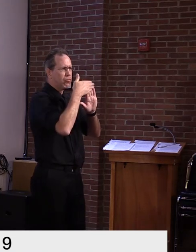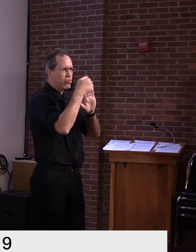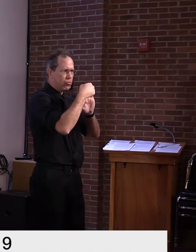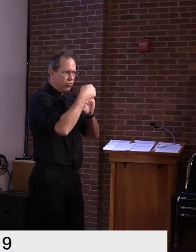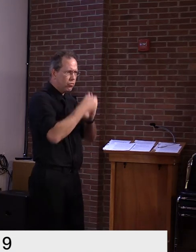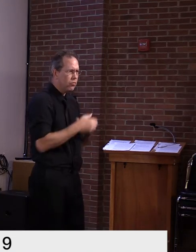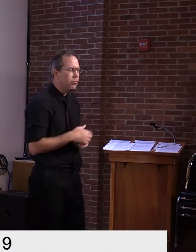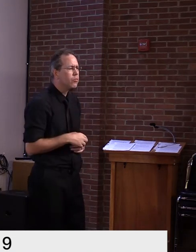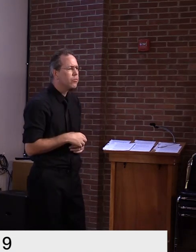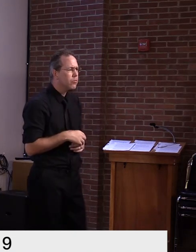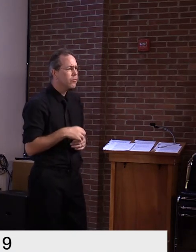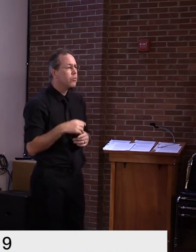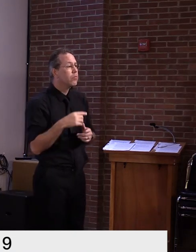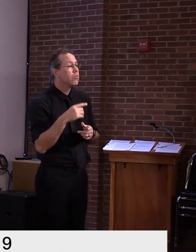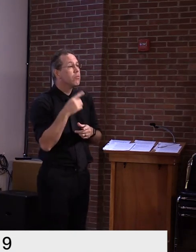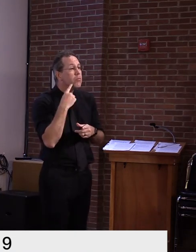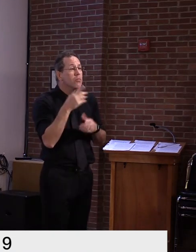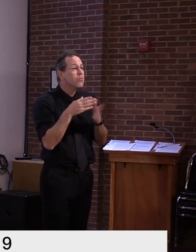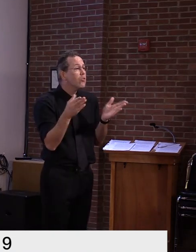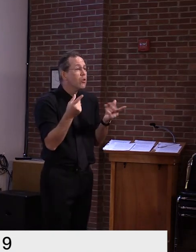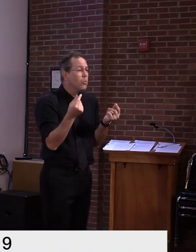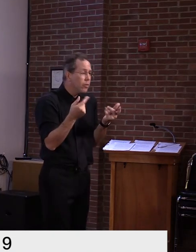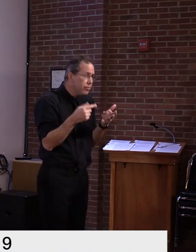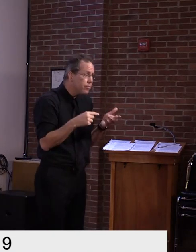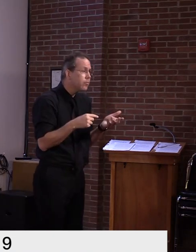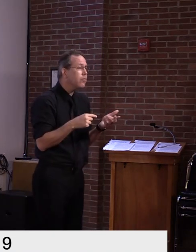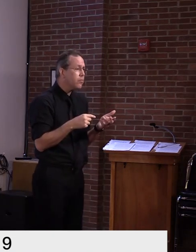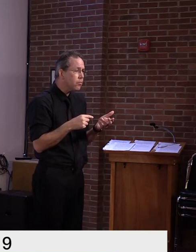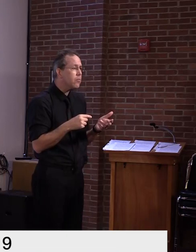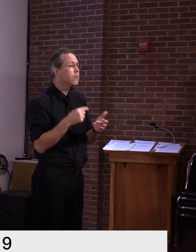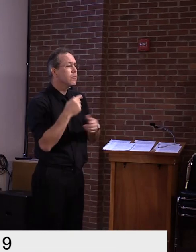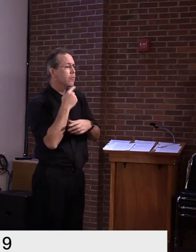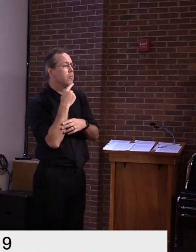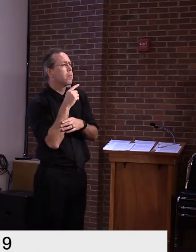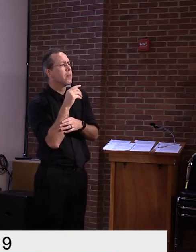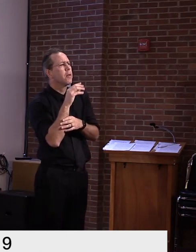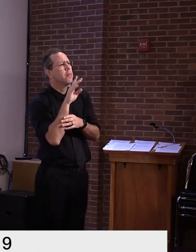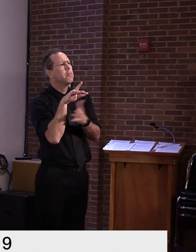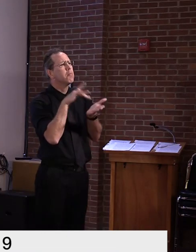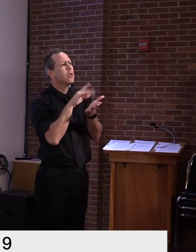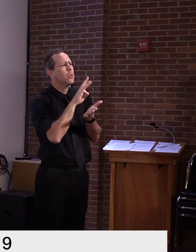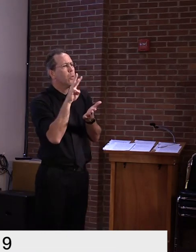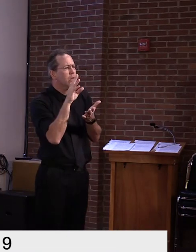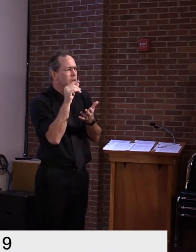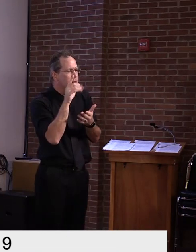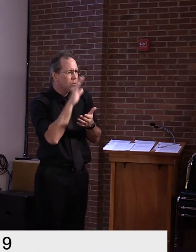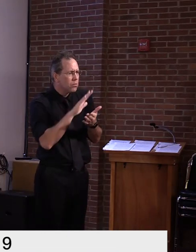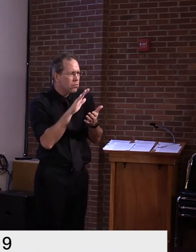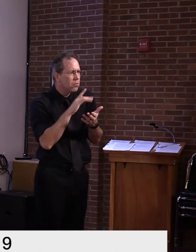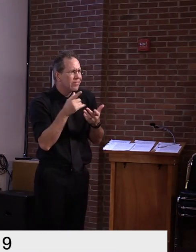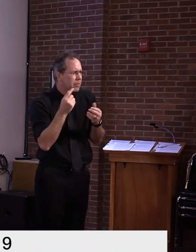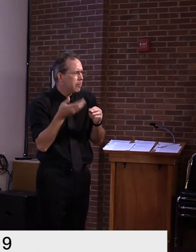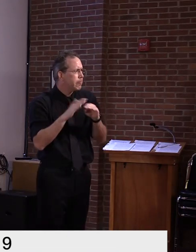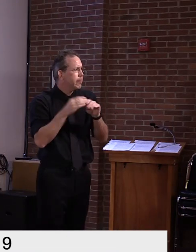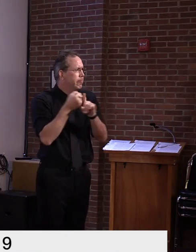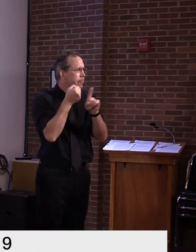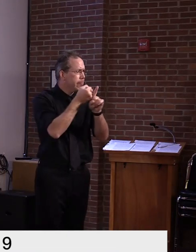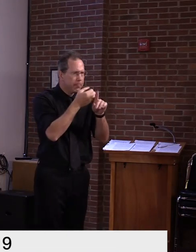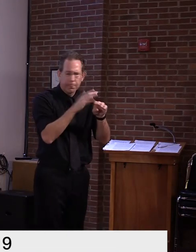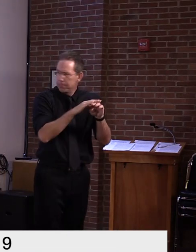The only place where cases are increasing is in the Midwest. There are a few states where people have some concern, but largely cases